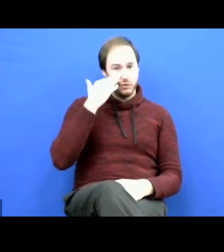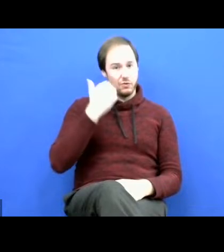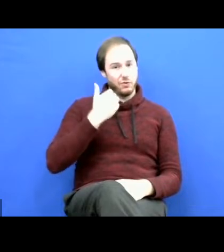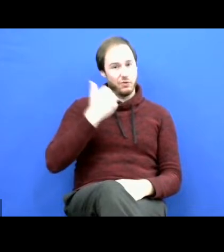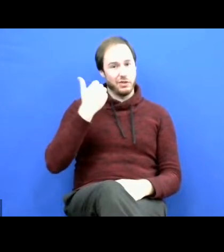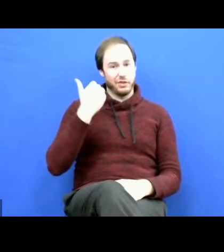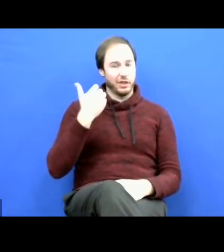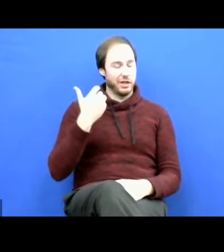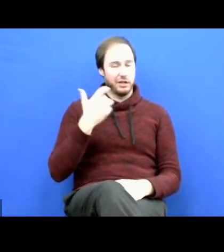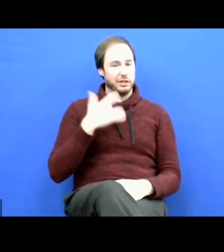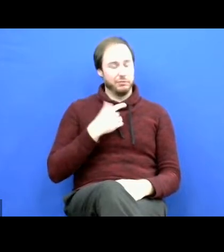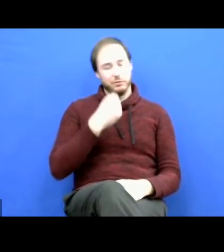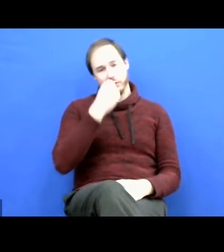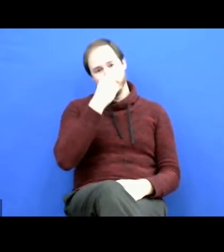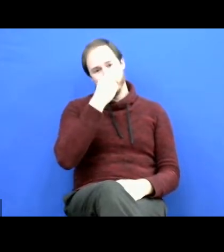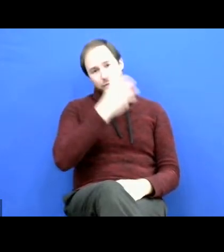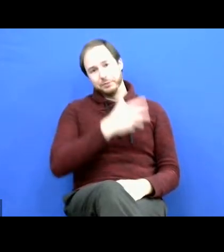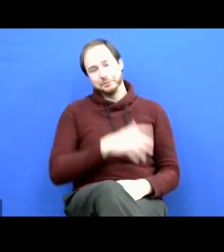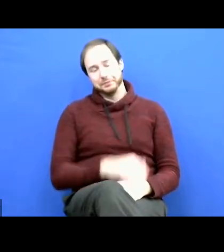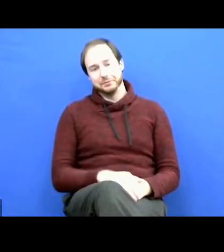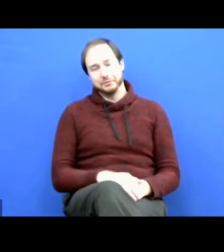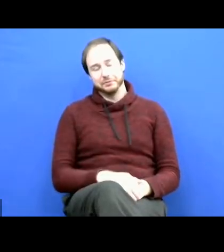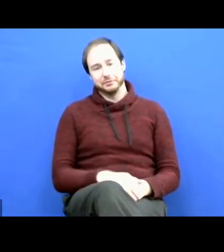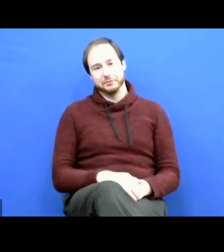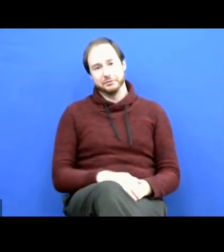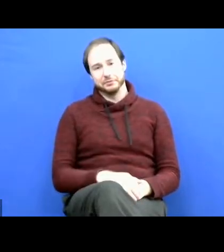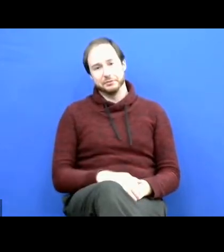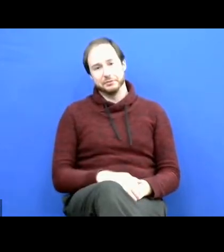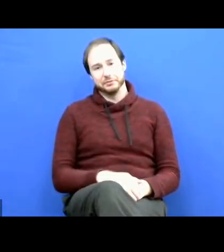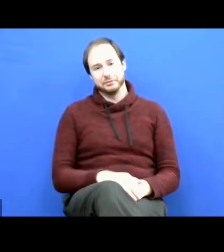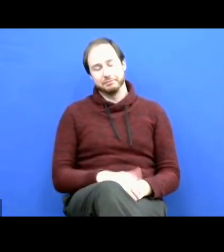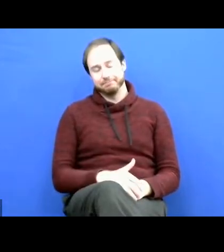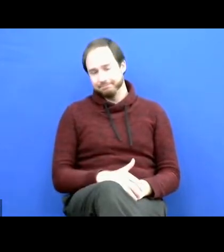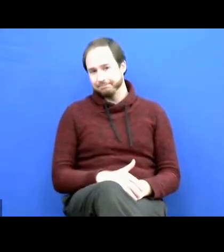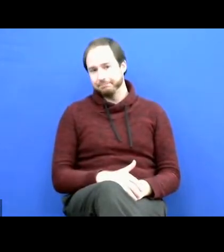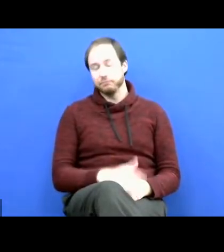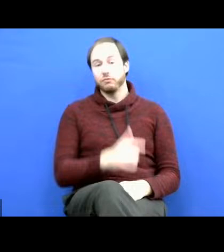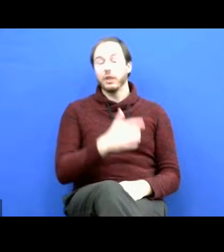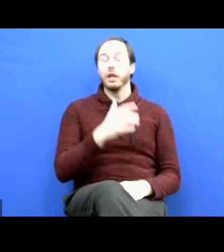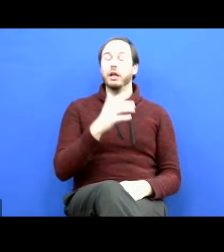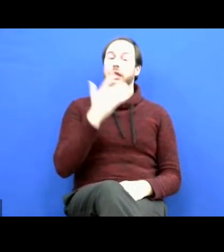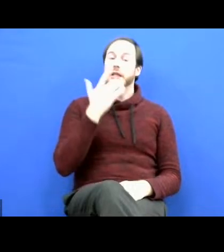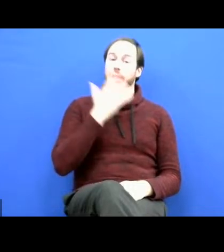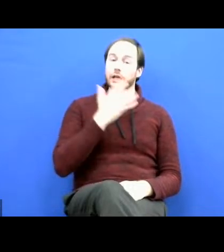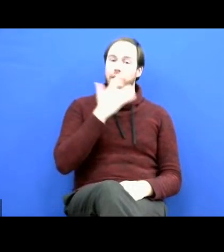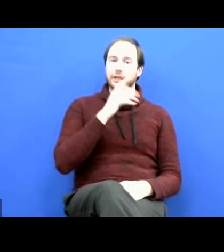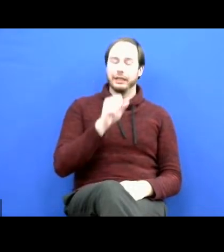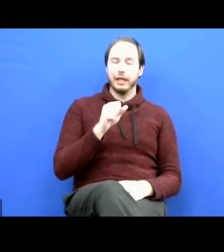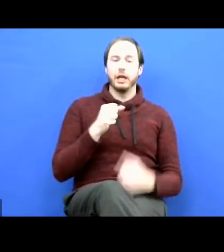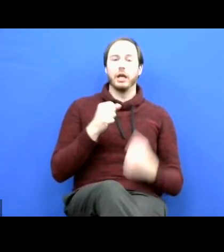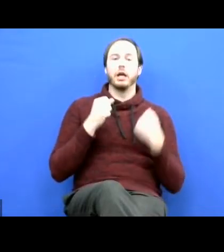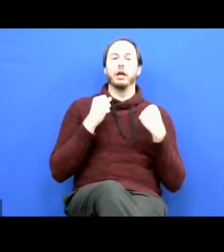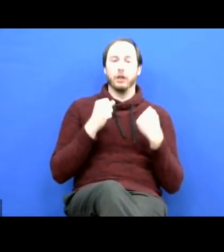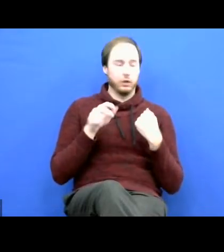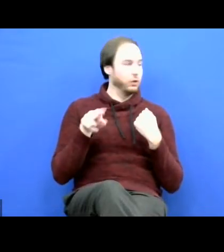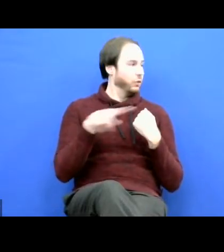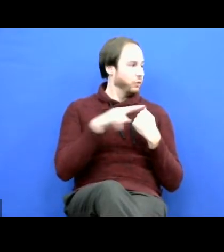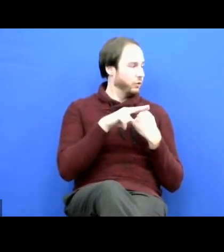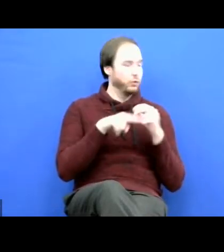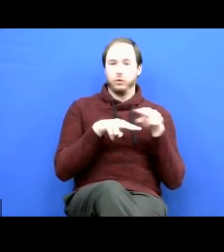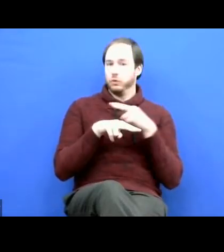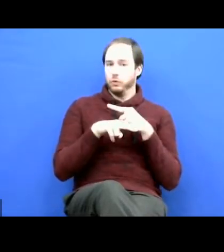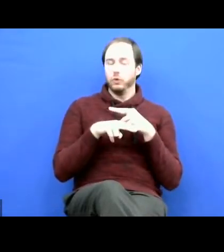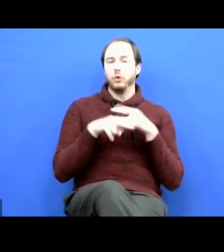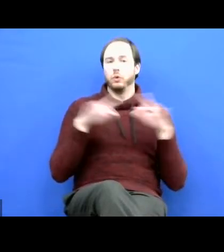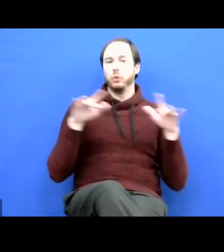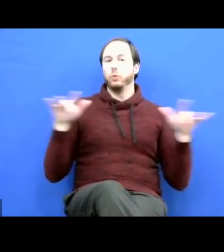have no concern about that typically. This has really good sight lines in both directions. This is